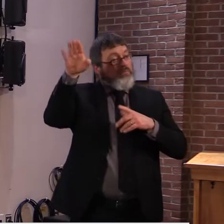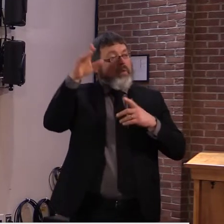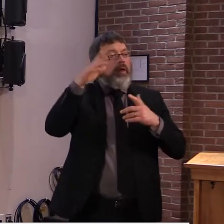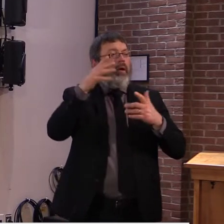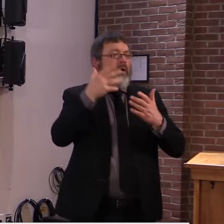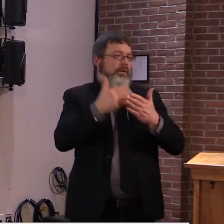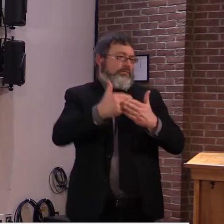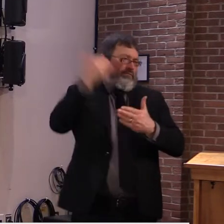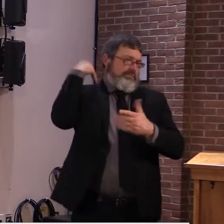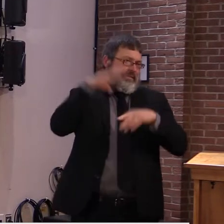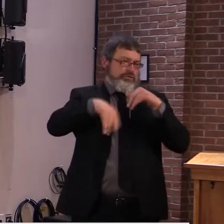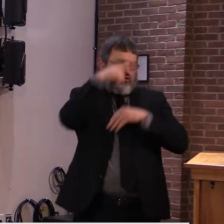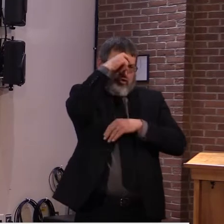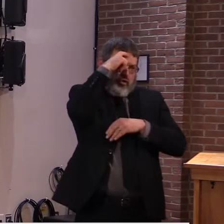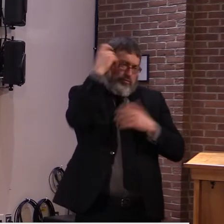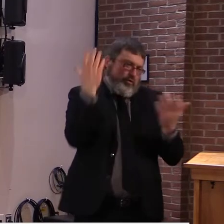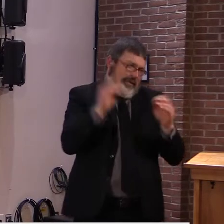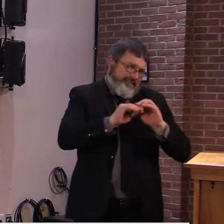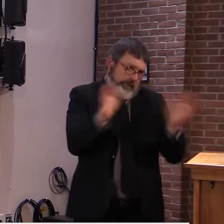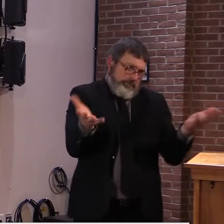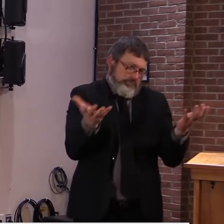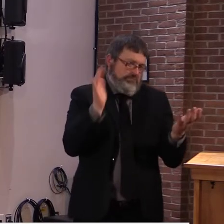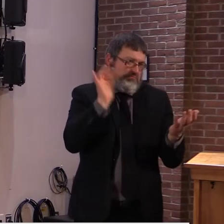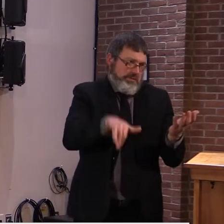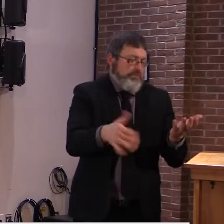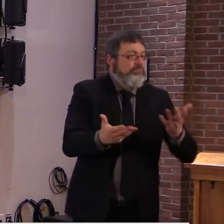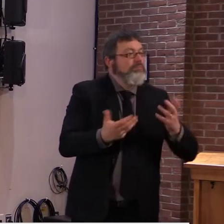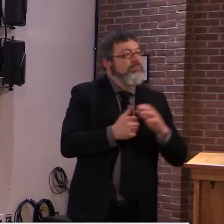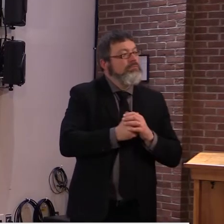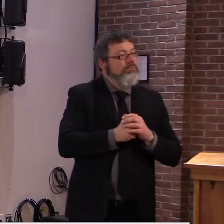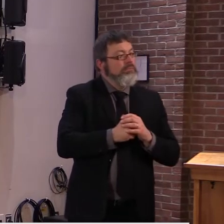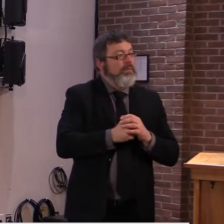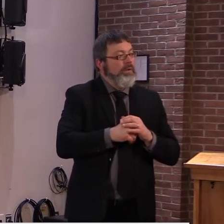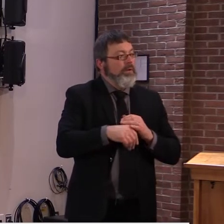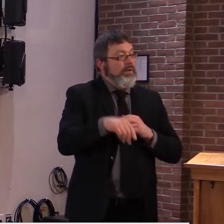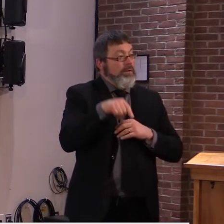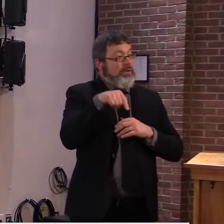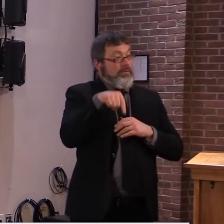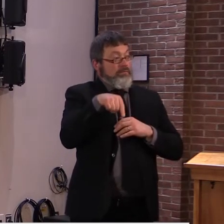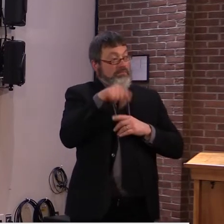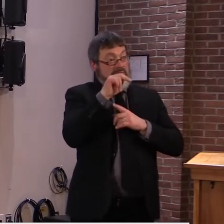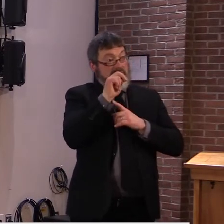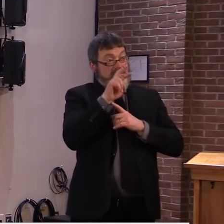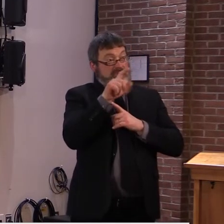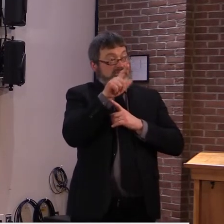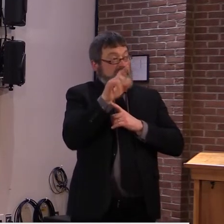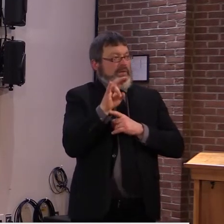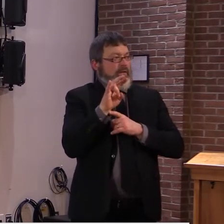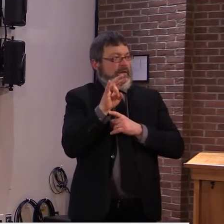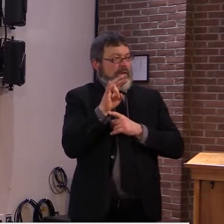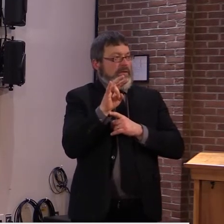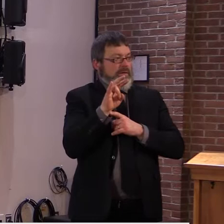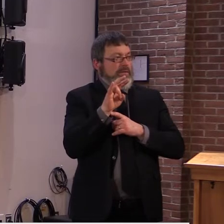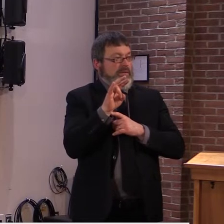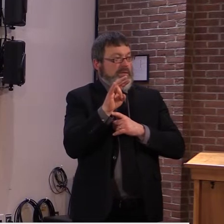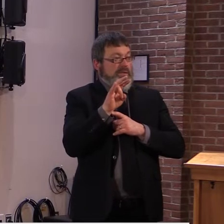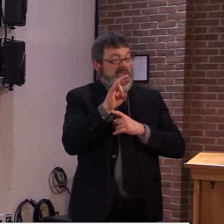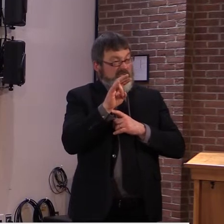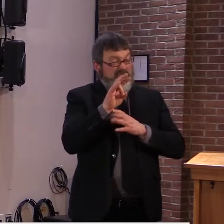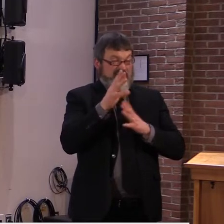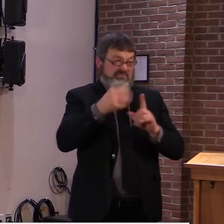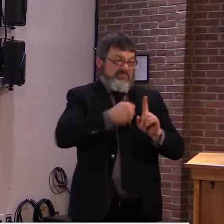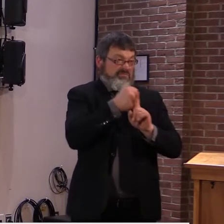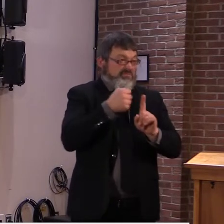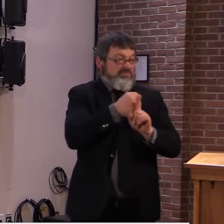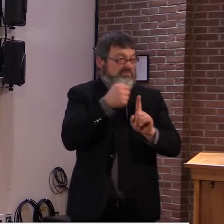50 cases since November 27th. But the numbers, though they fluctuate, are stabilizing. But